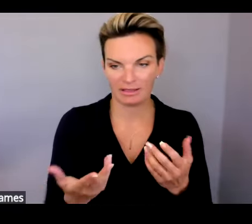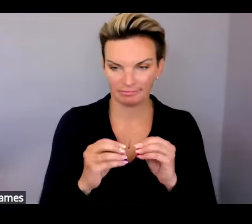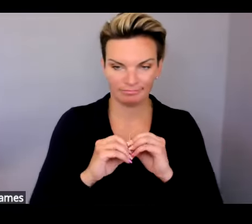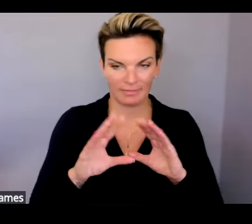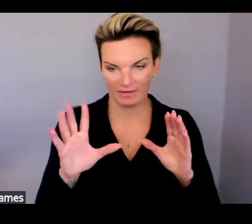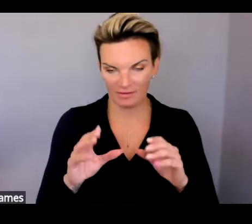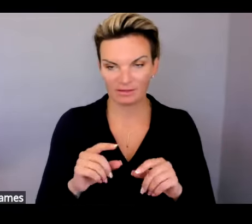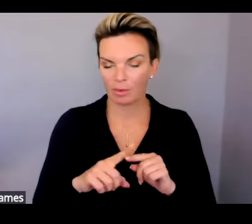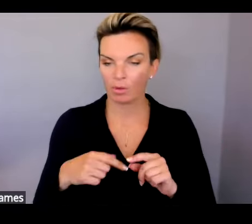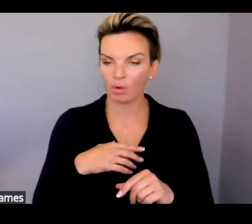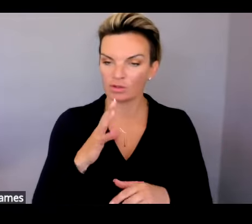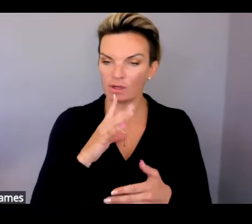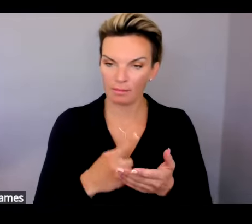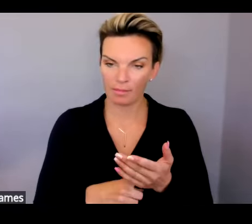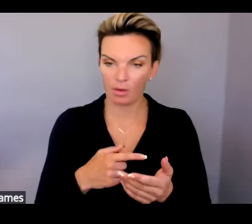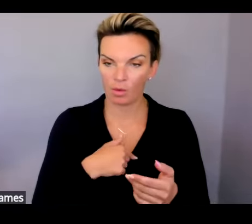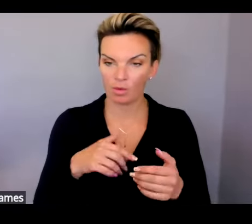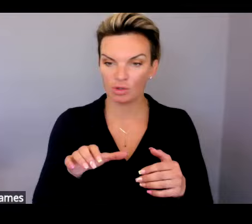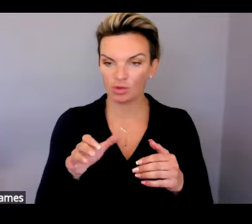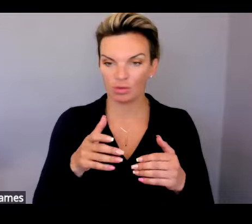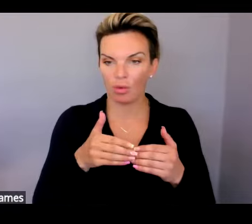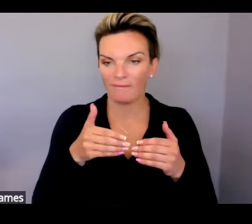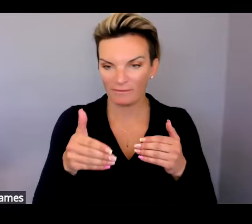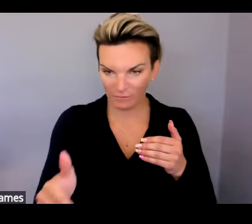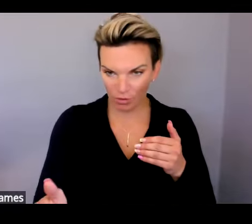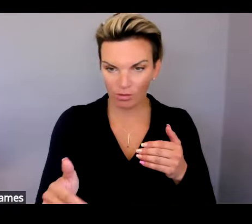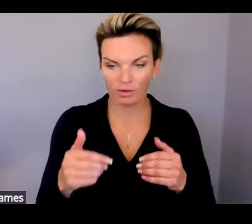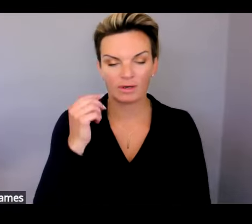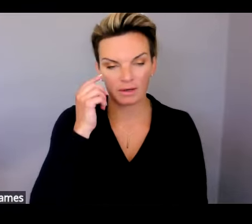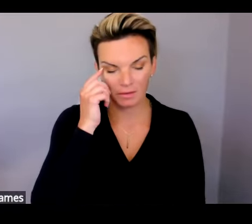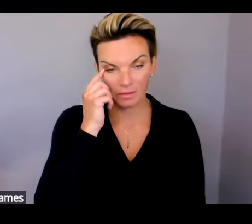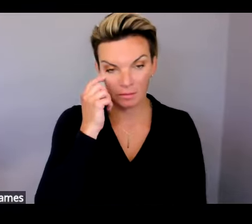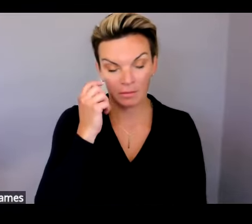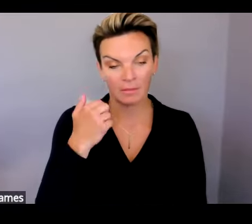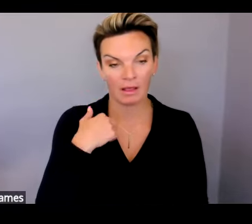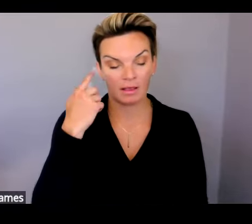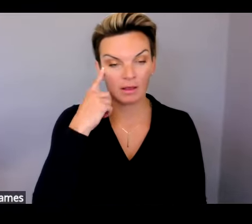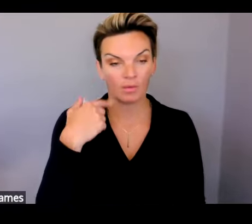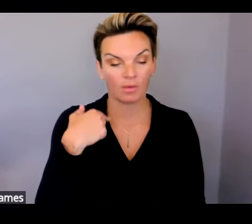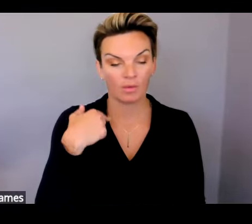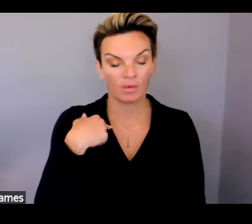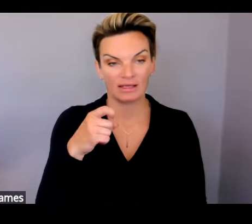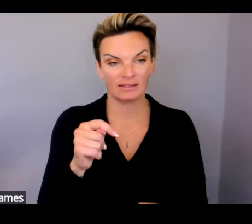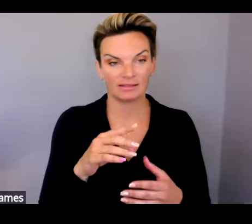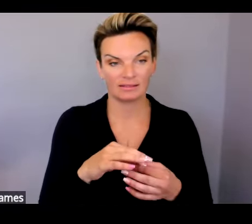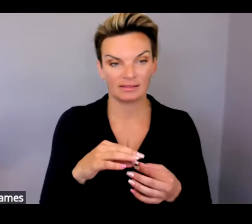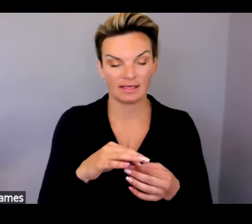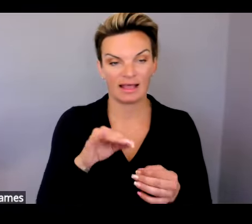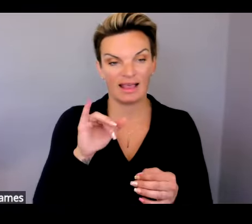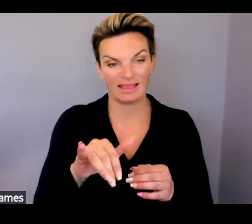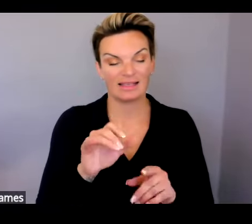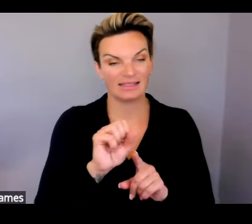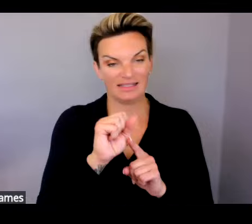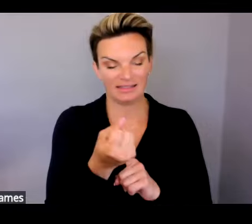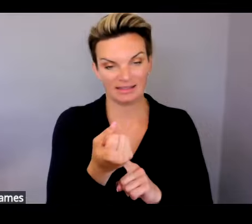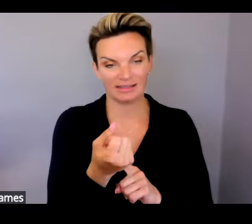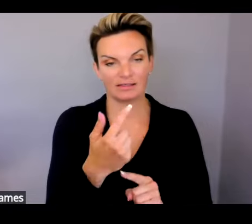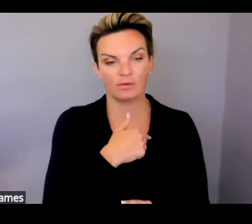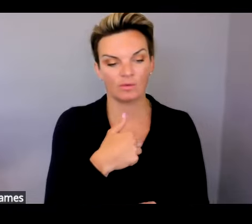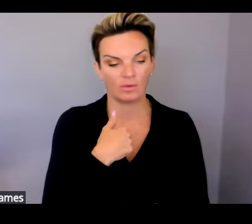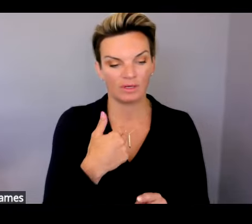we're talking about what we do going forward. And I think we need to say, okay, in this instance, we need to have